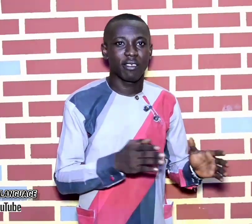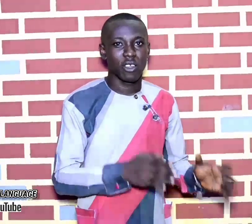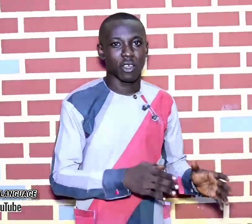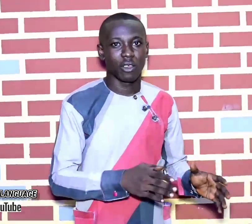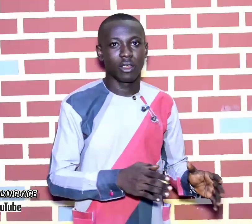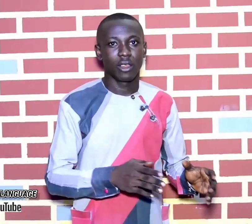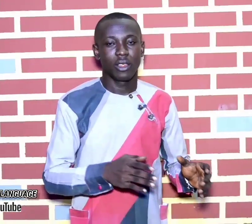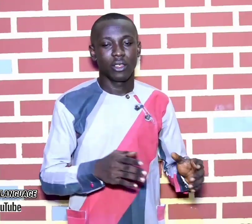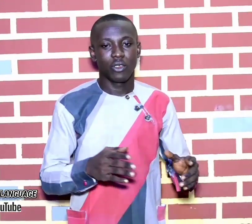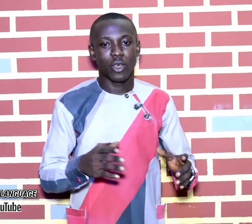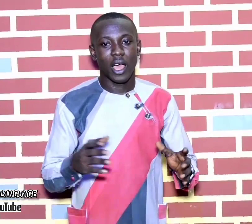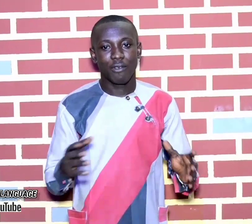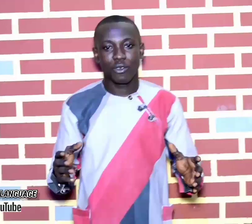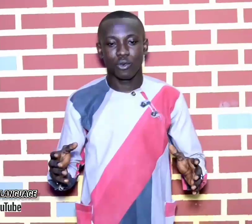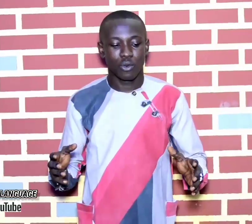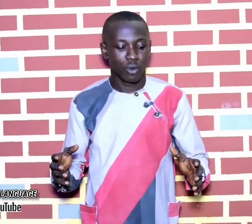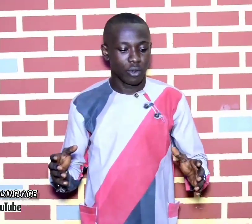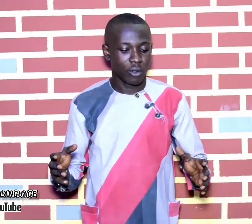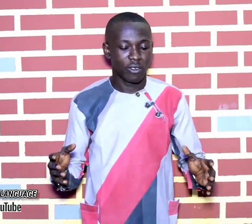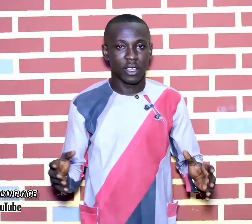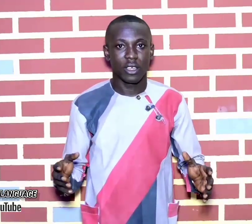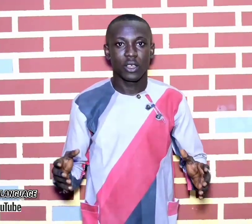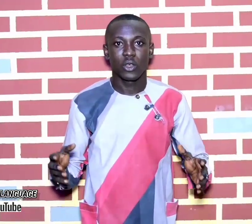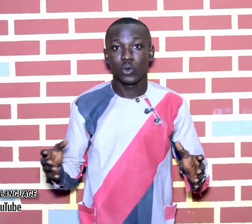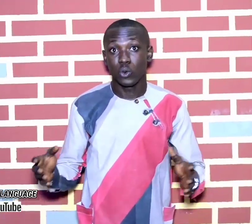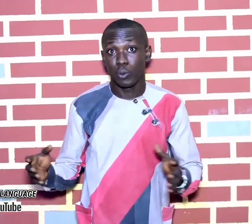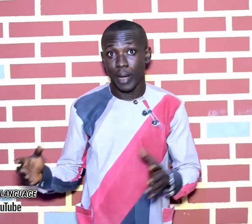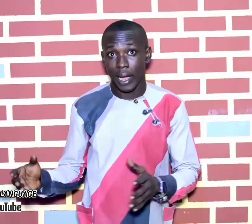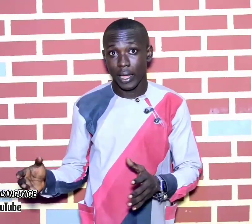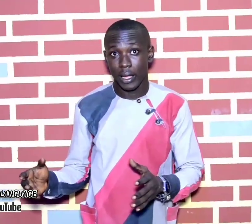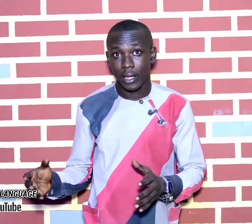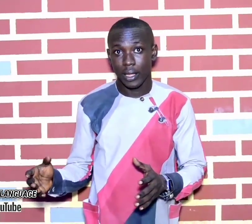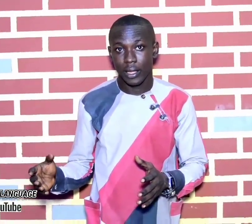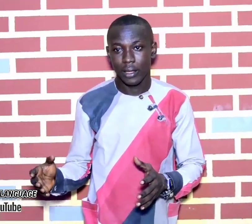conversation, you have to say goodbye.